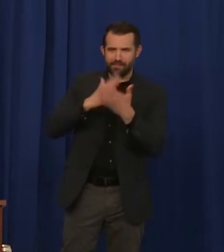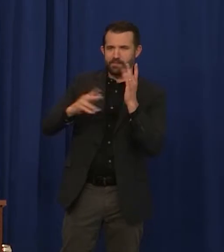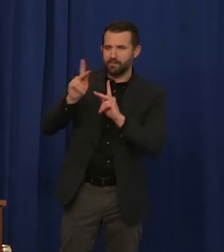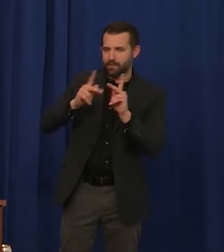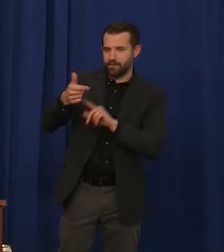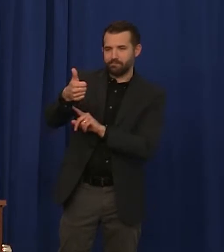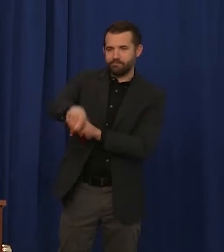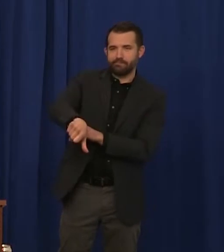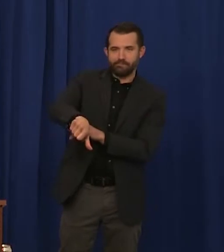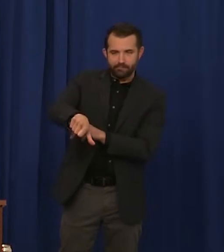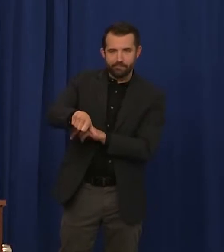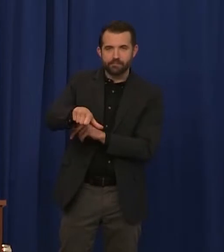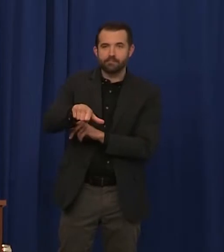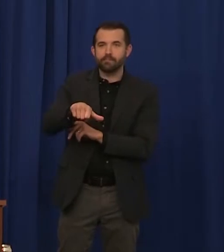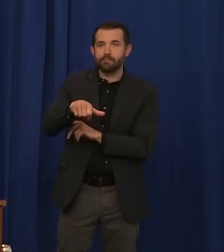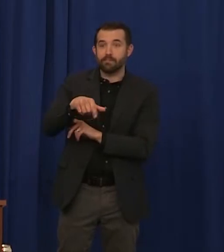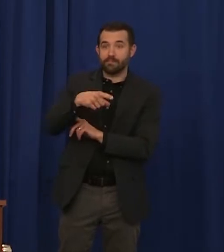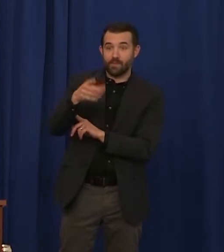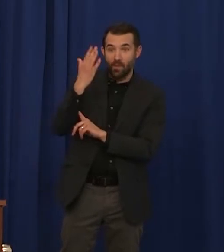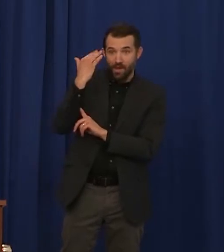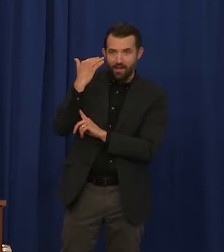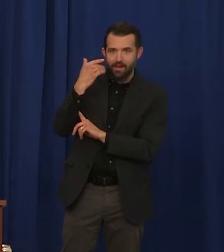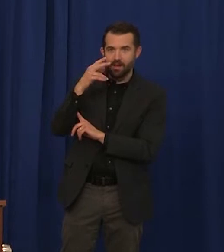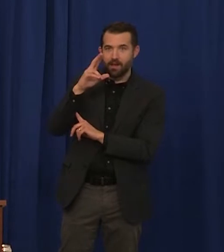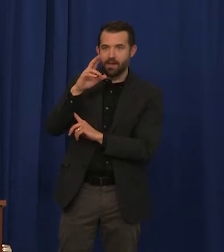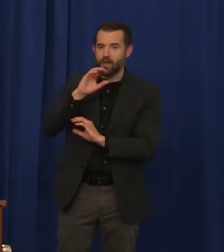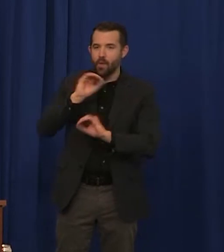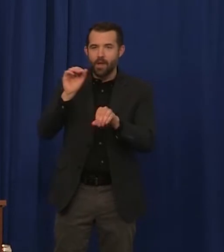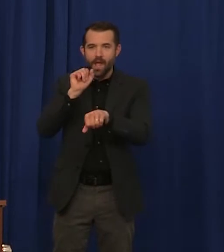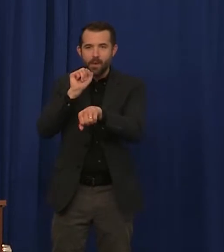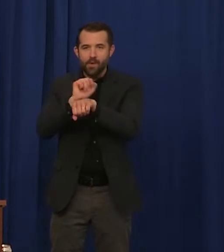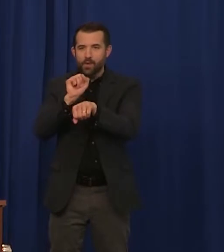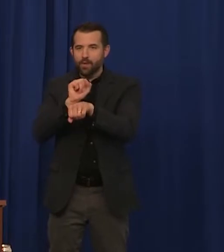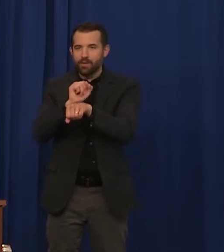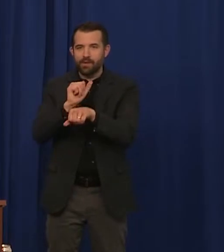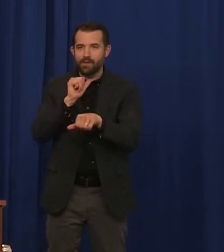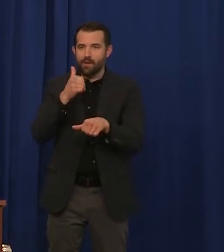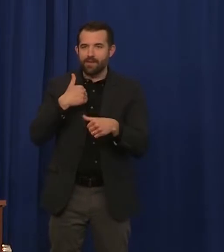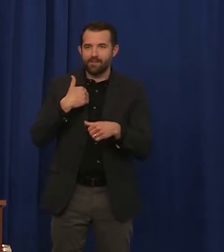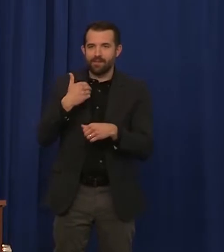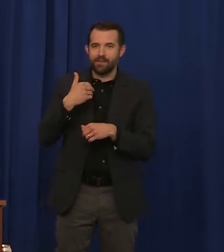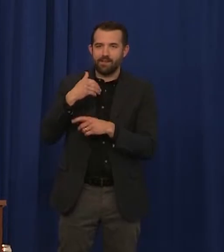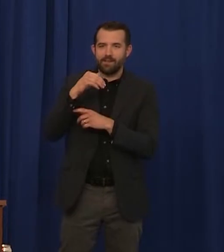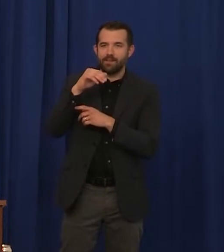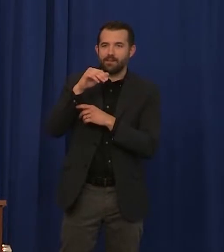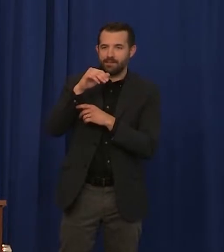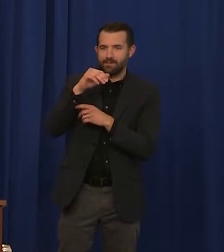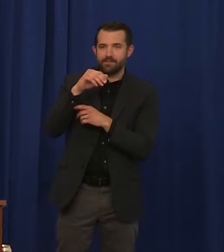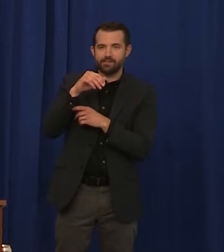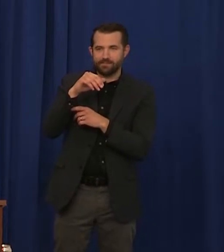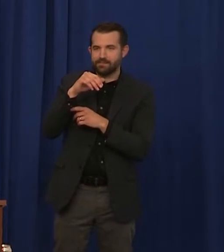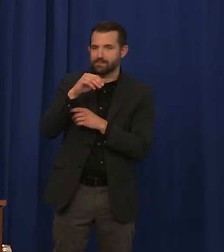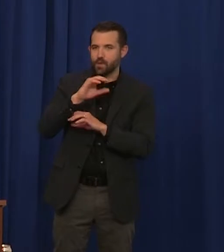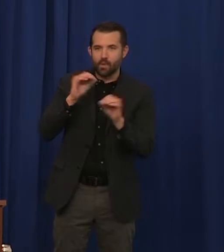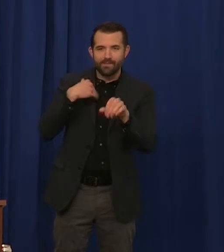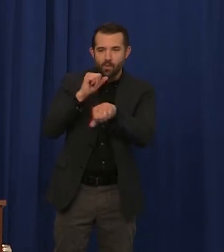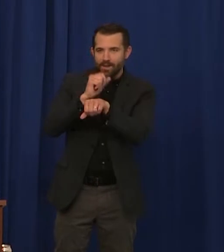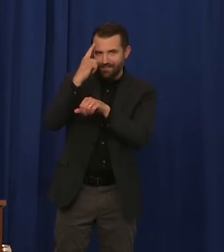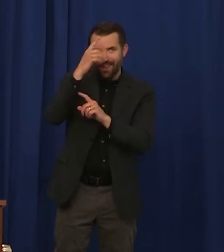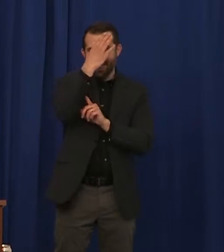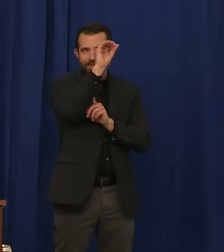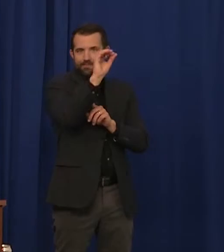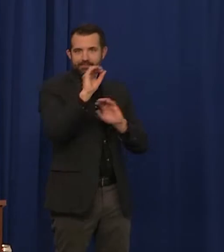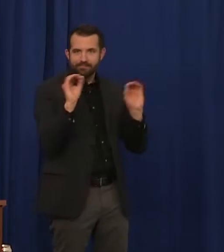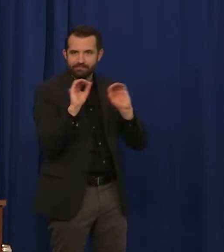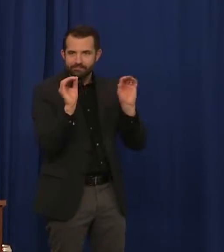or so. The current structure does not permit people who are self-employed to